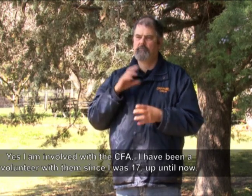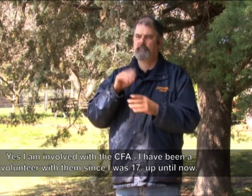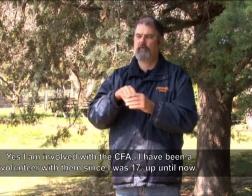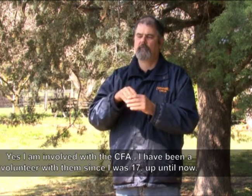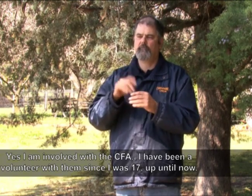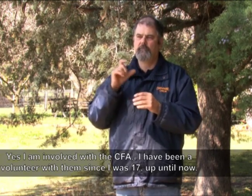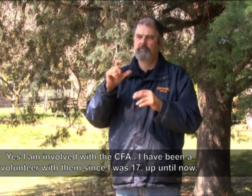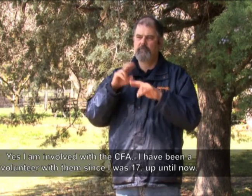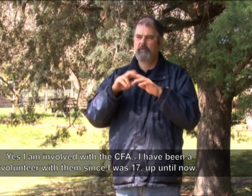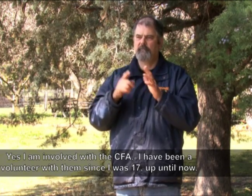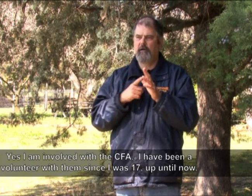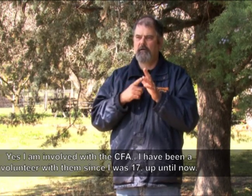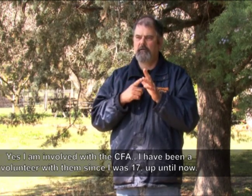Yes, I am. I am involved with the CFA.